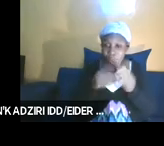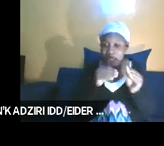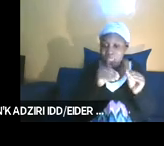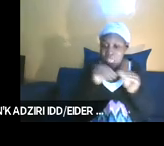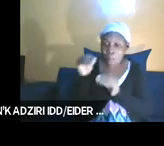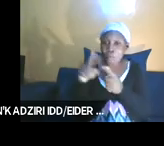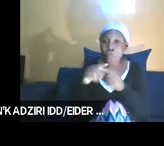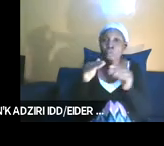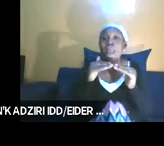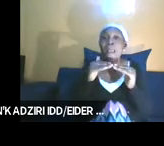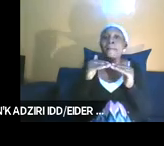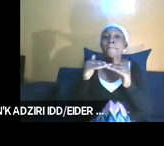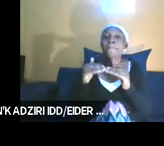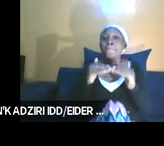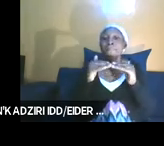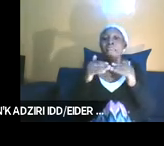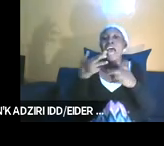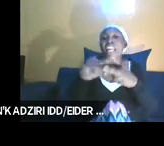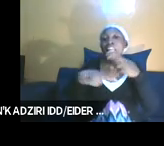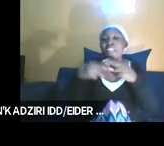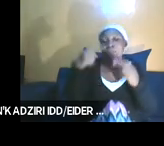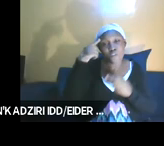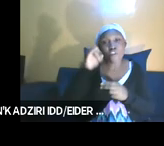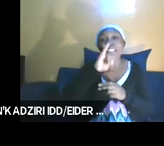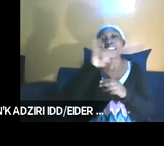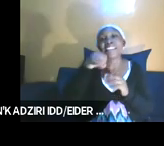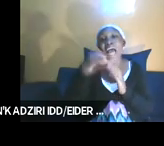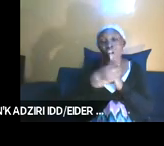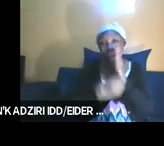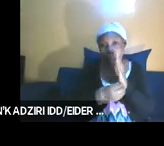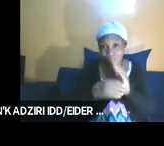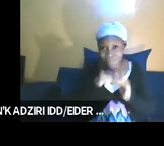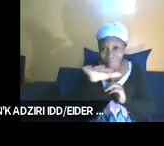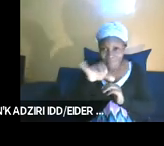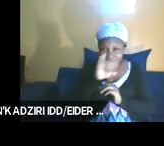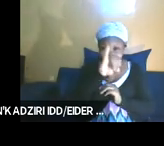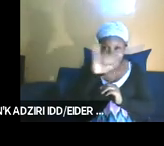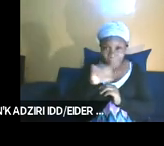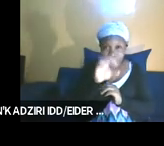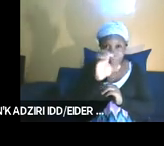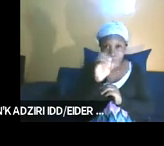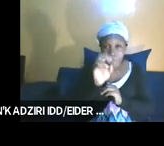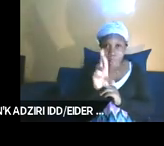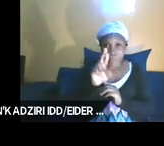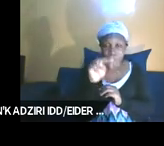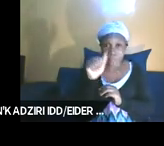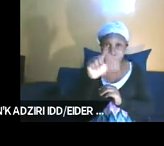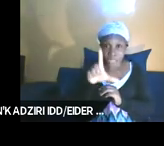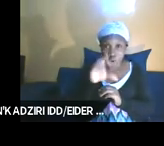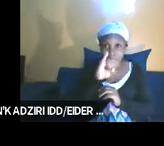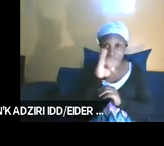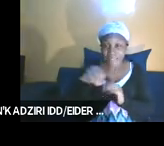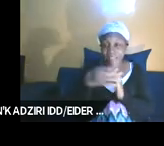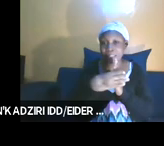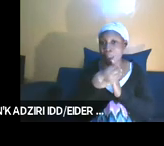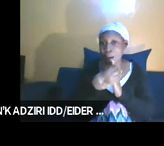journal. And why is that important? That's important because you can share your research much